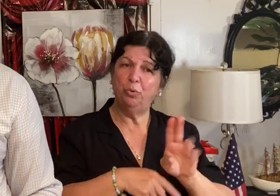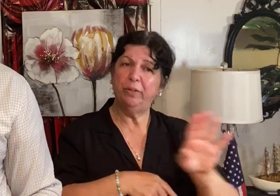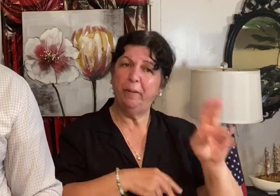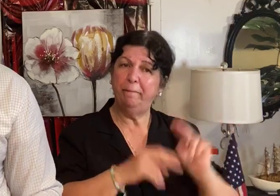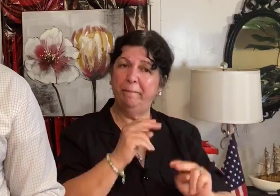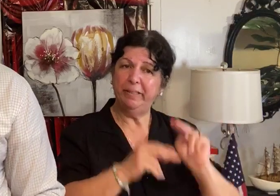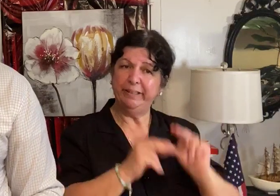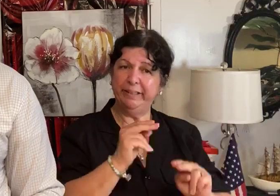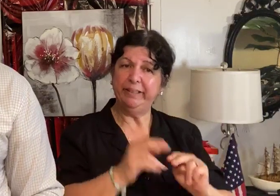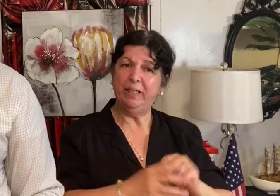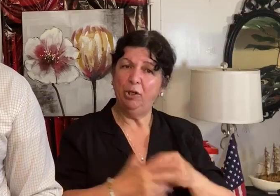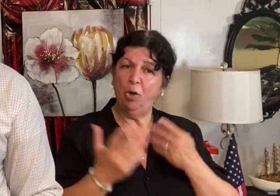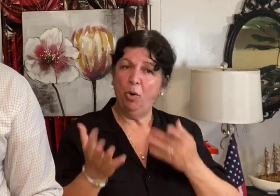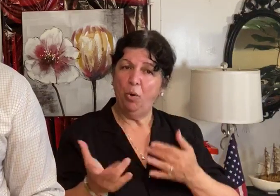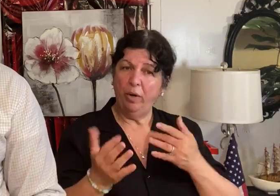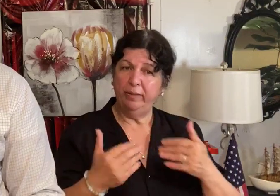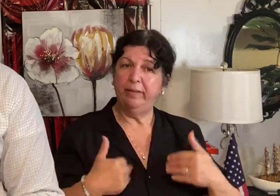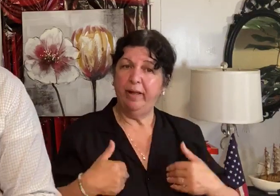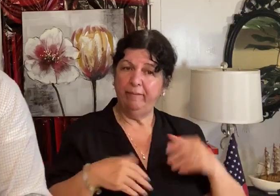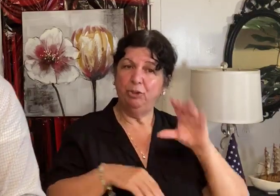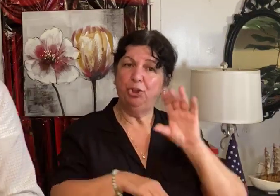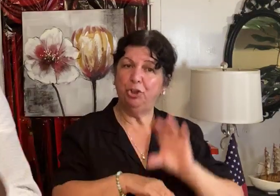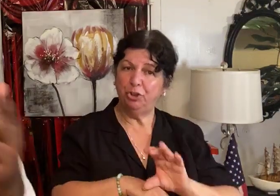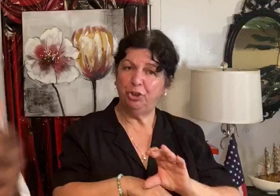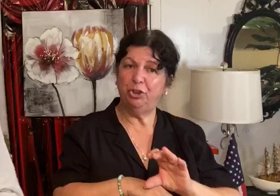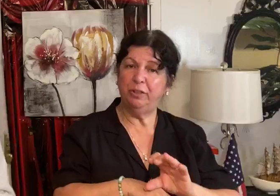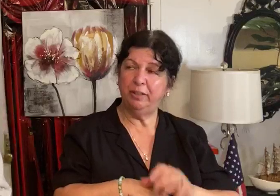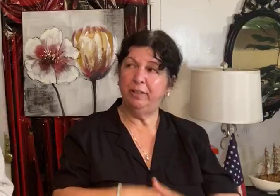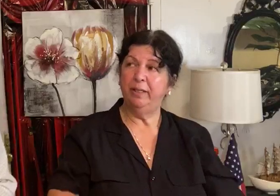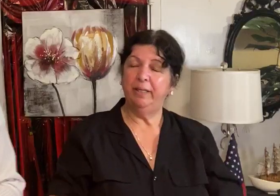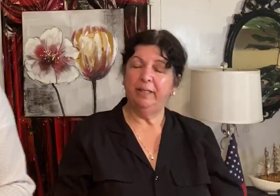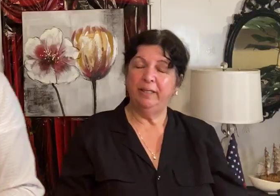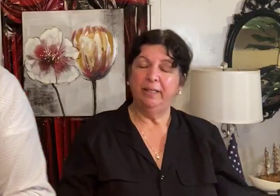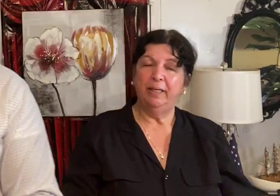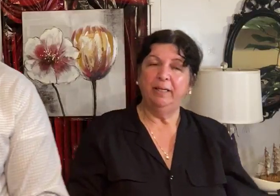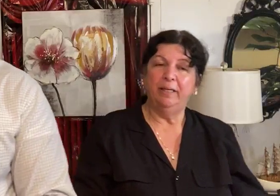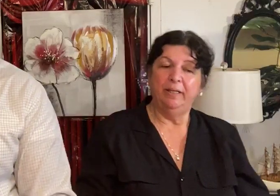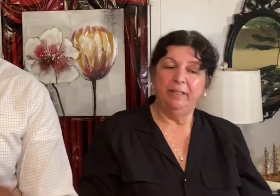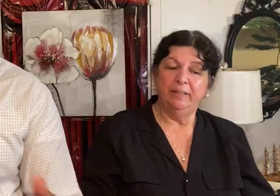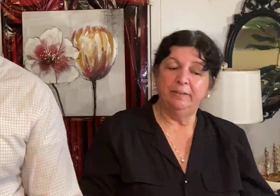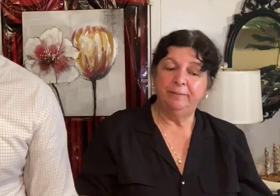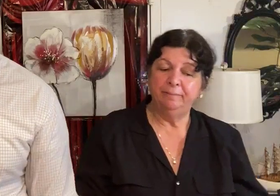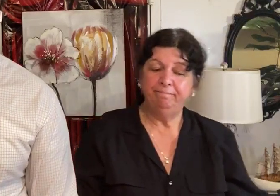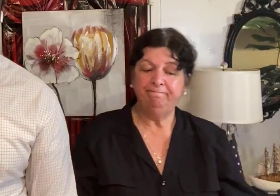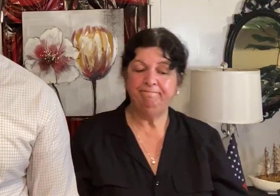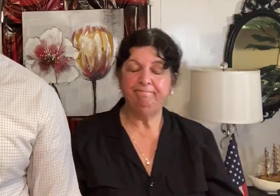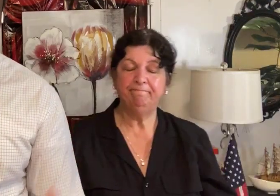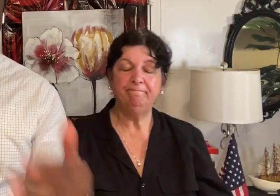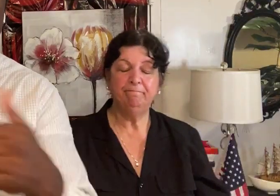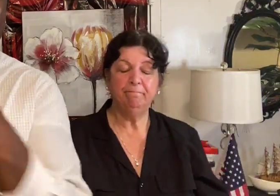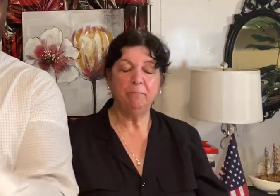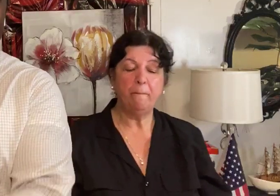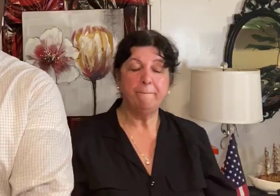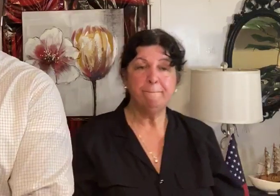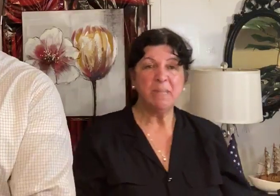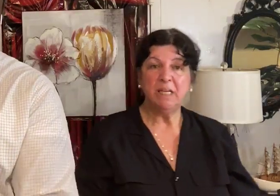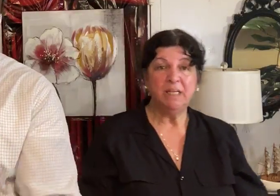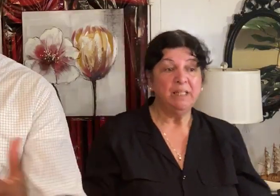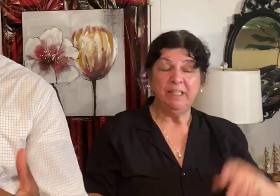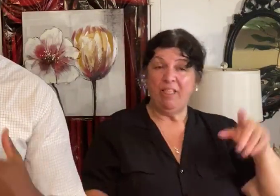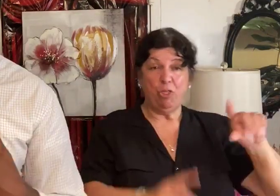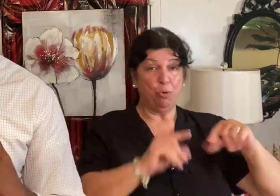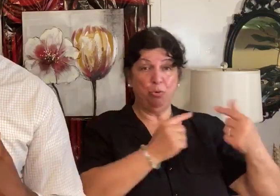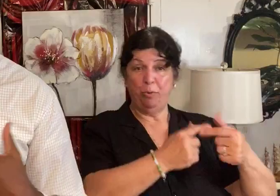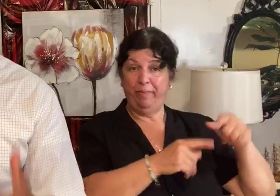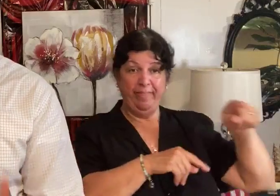they're waiting to have church. It's funny that all the things I said, in consideration, their not having